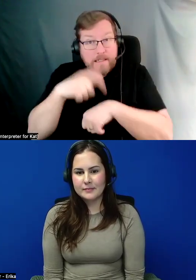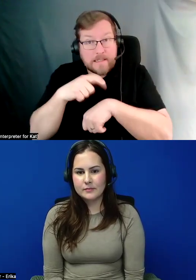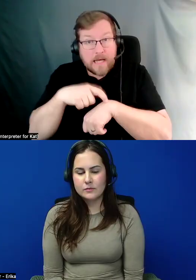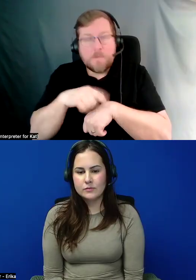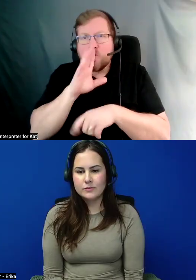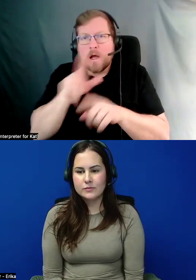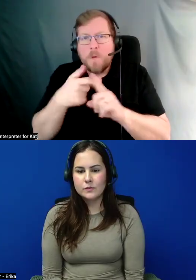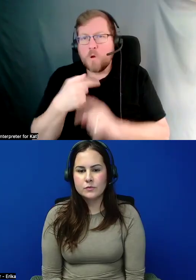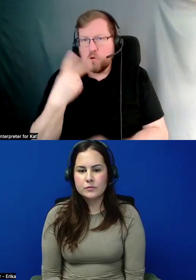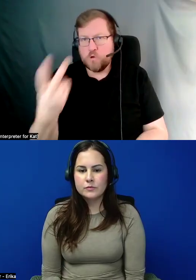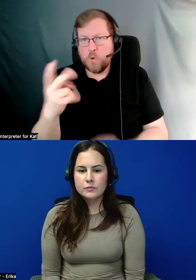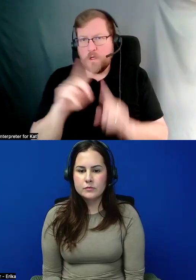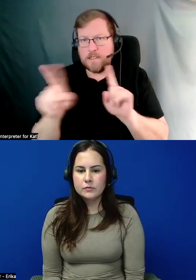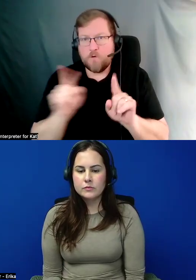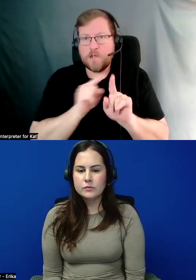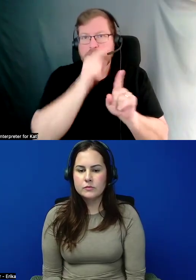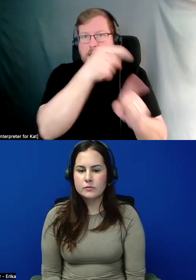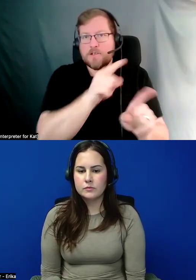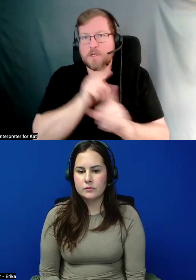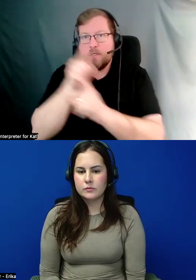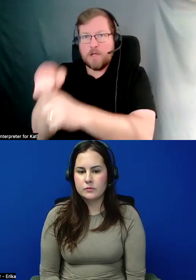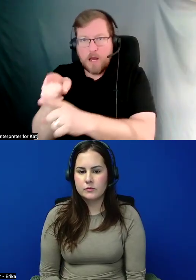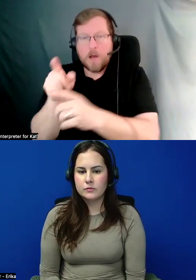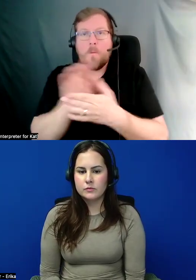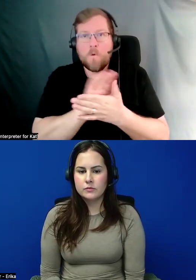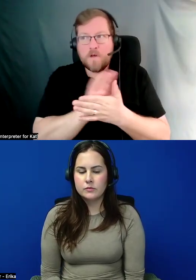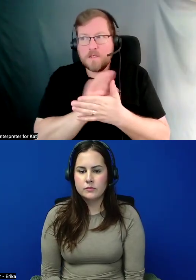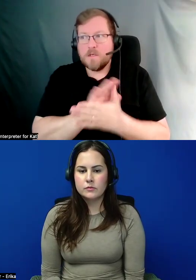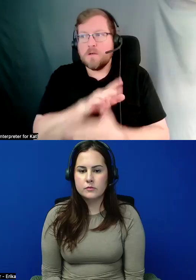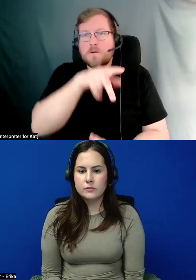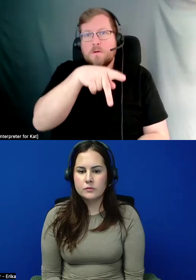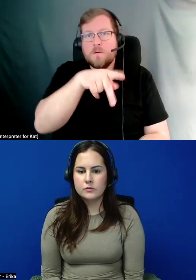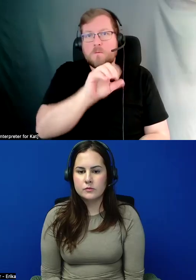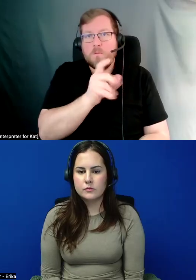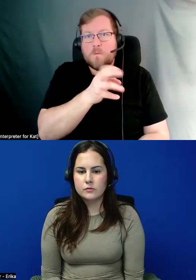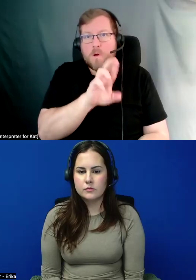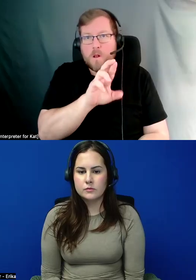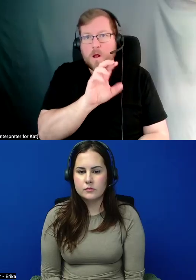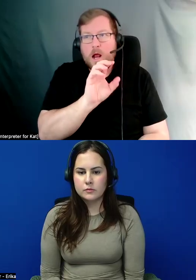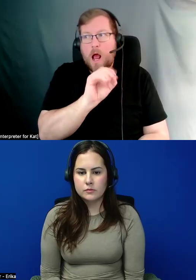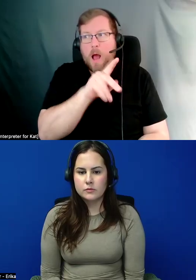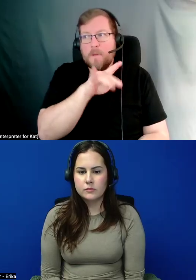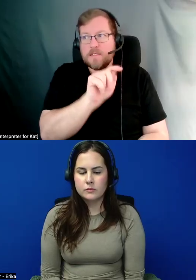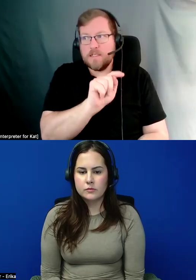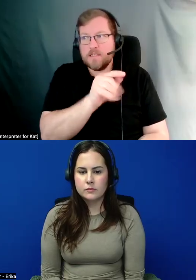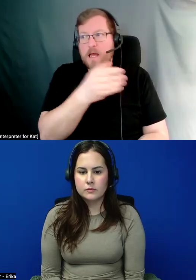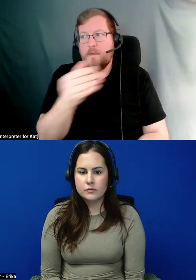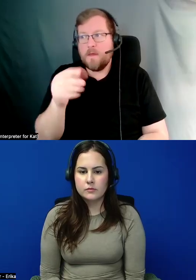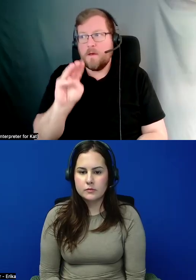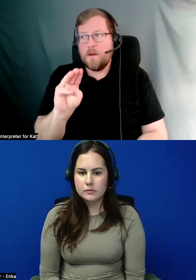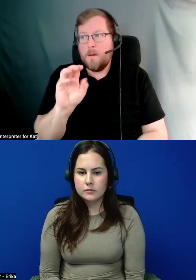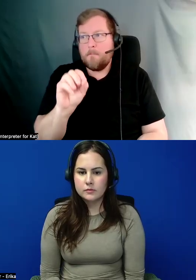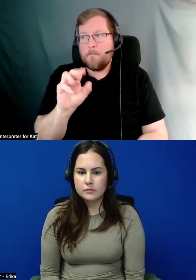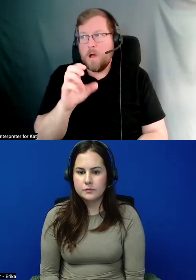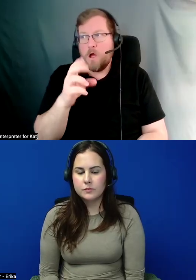destination movies that happened, which was the Polar Opposites and the Machu Picchu Proposal. And now tonight